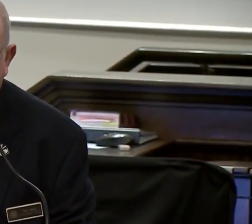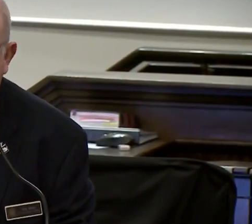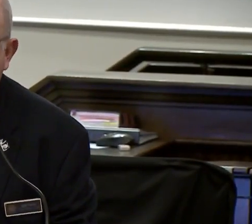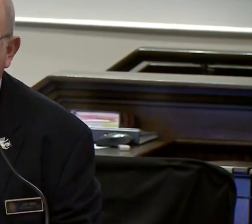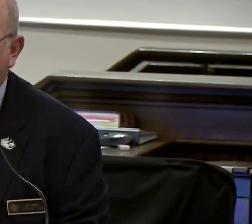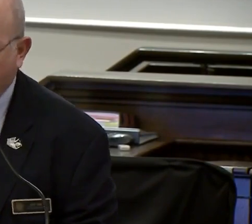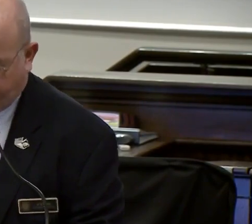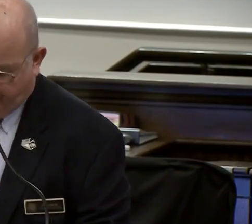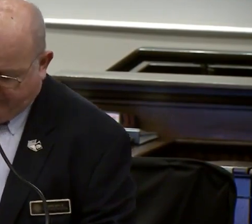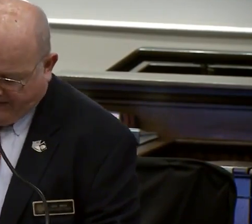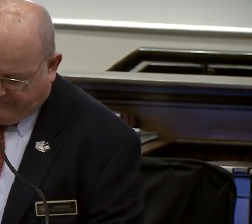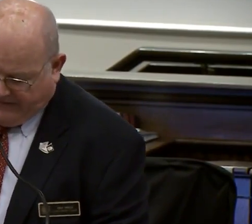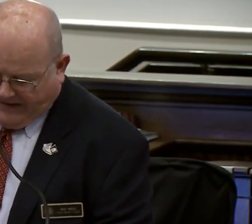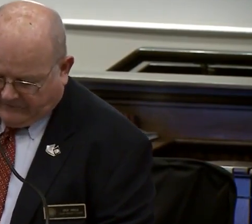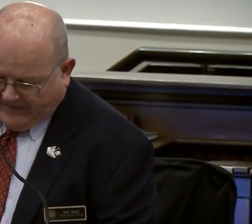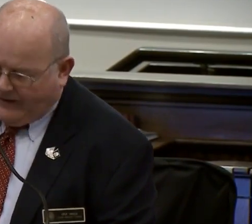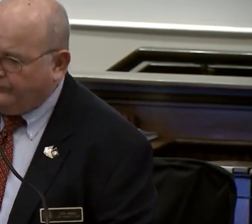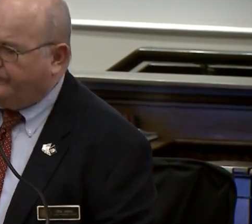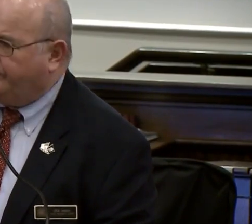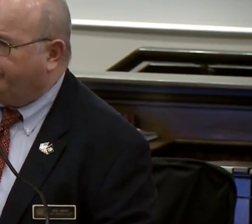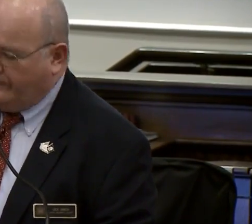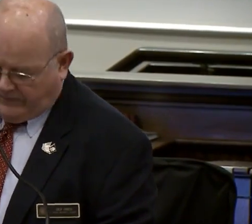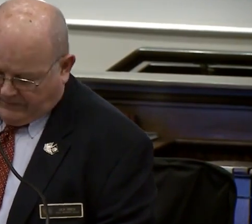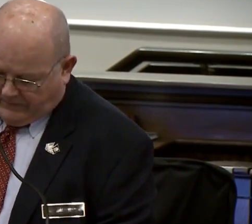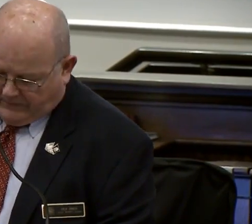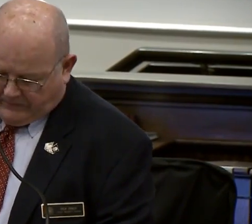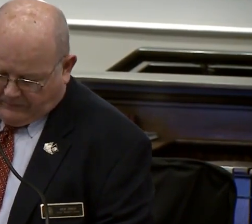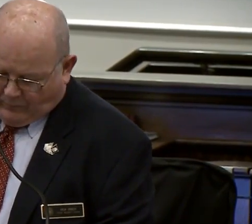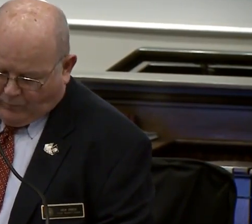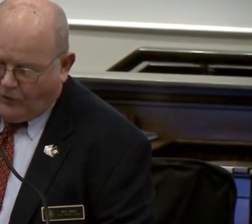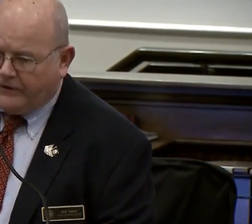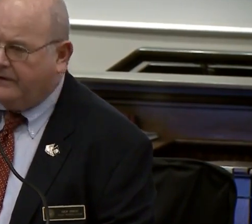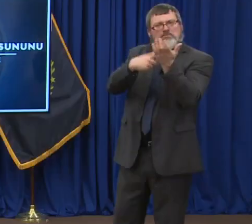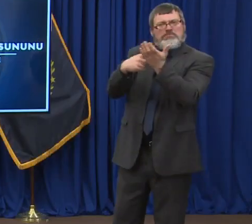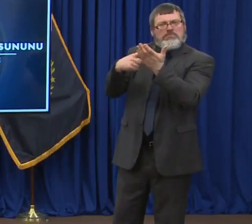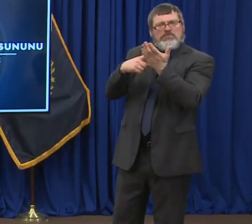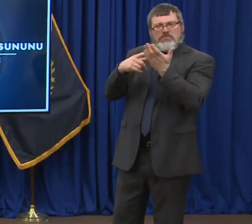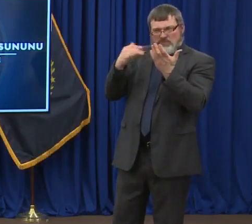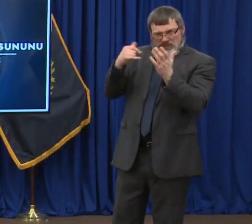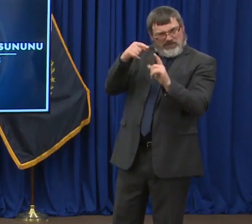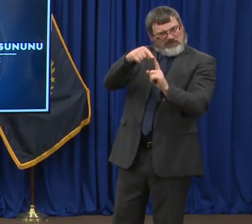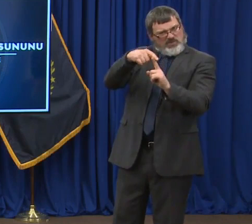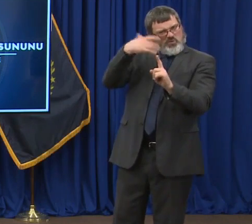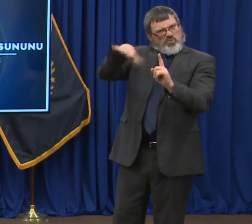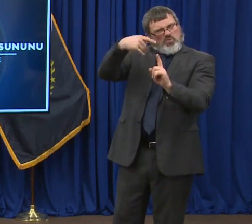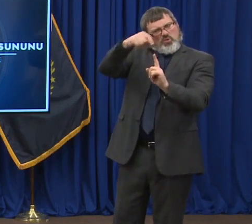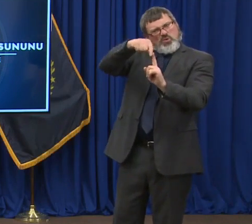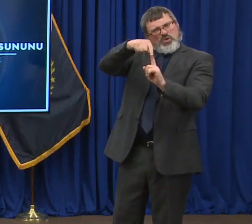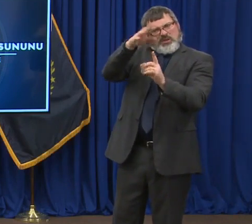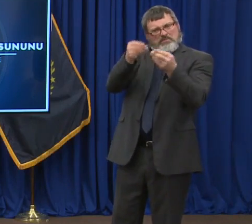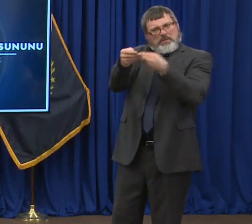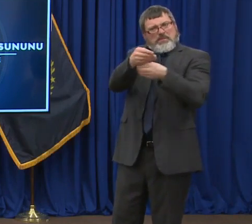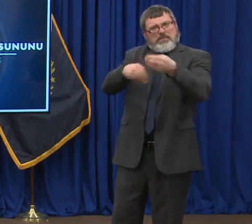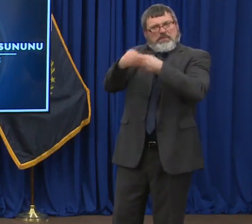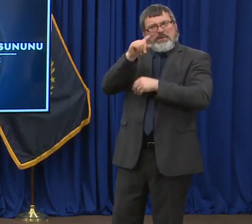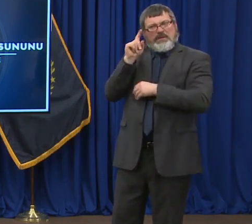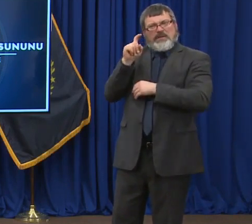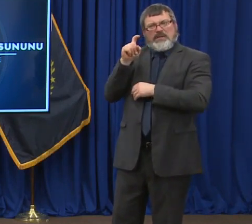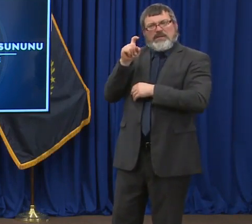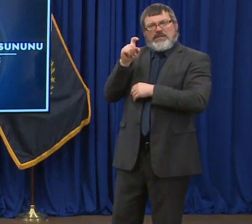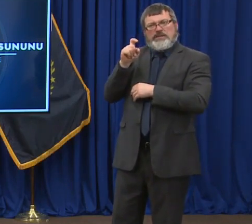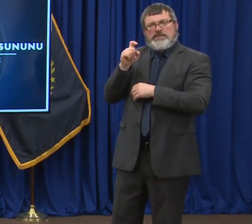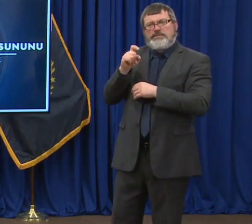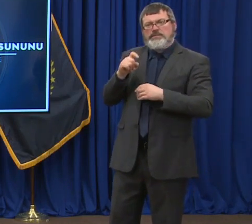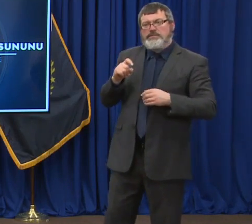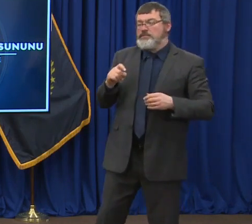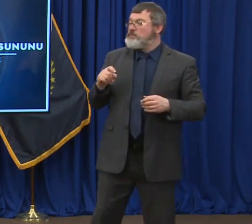detail. The Speaker's death comes after in-person events with other legislators. Any of the events, whether it was the caucus or the organization day or